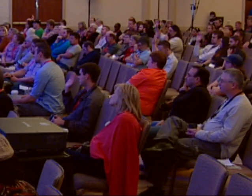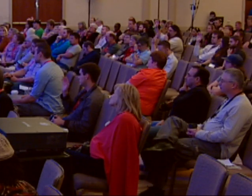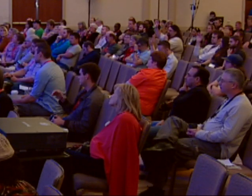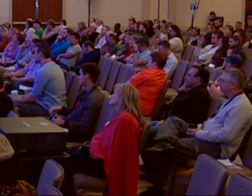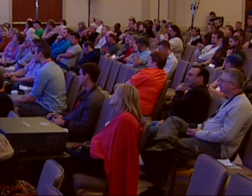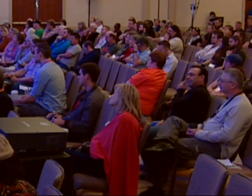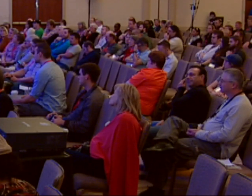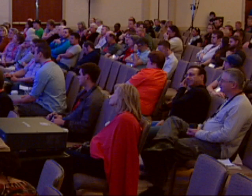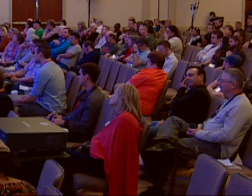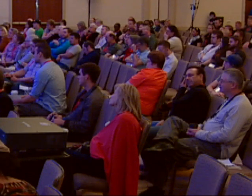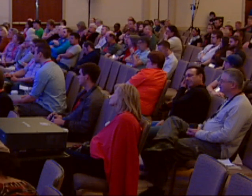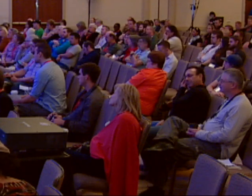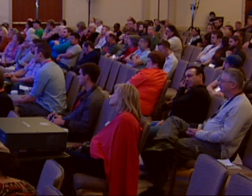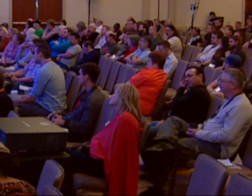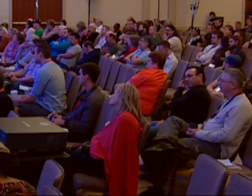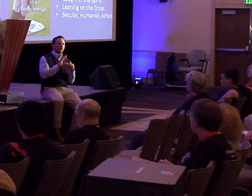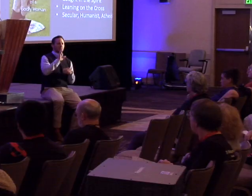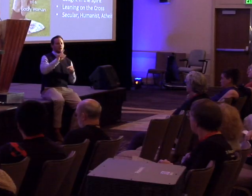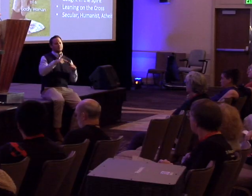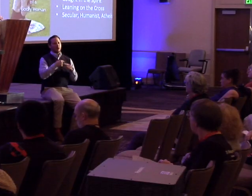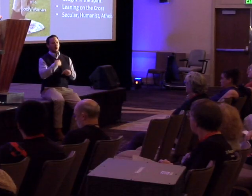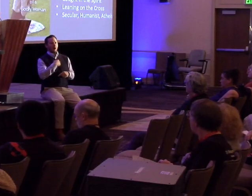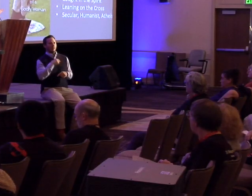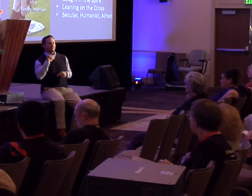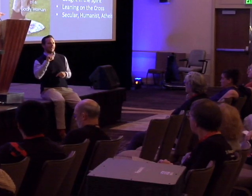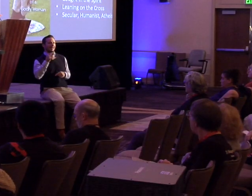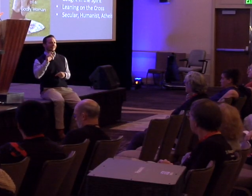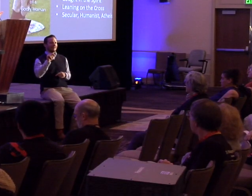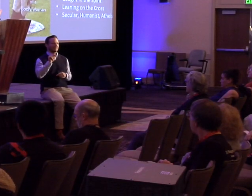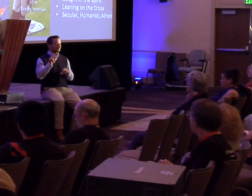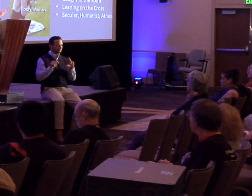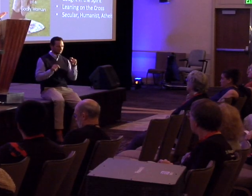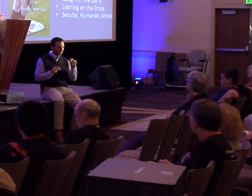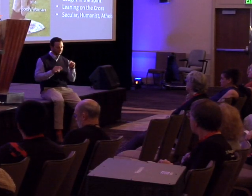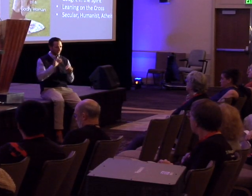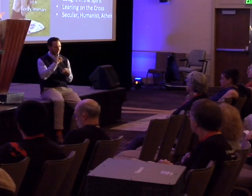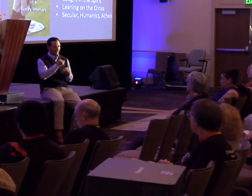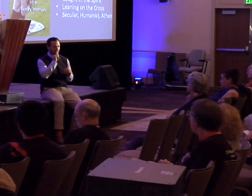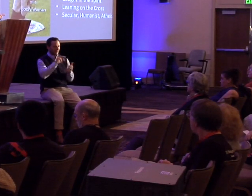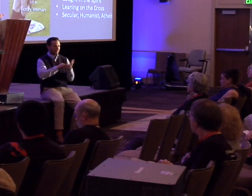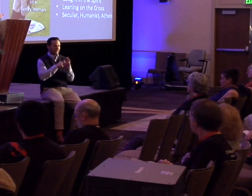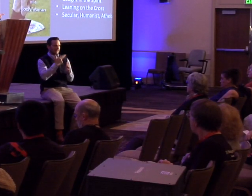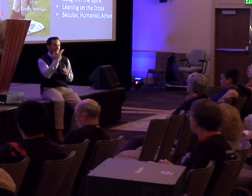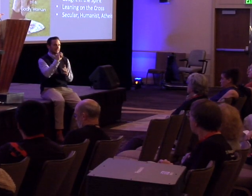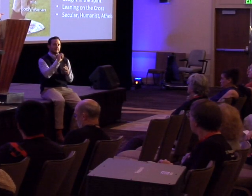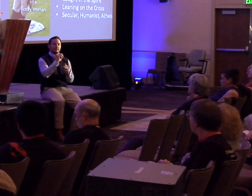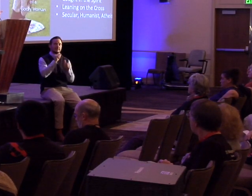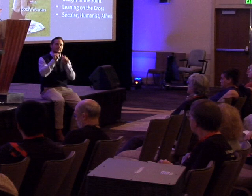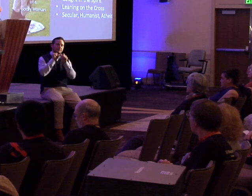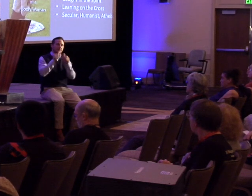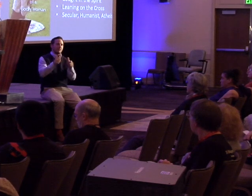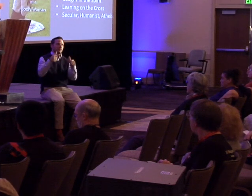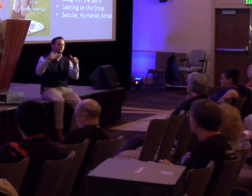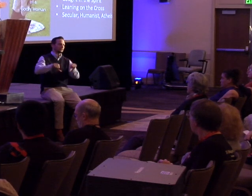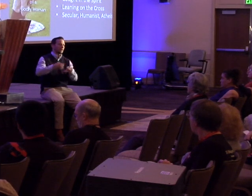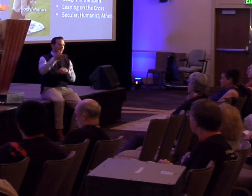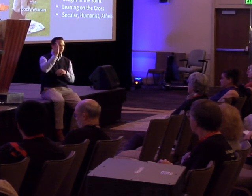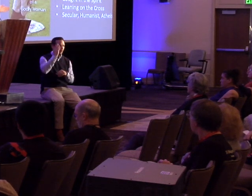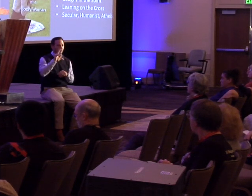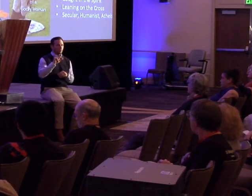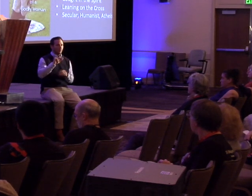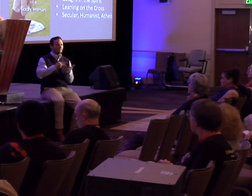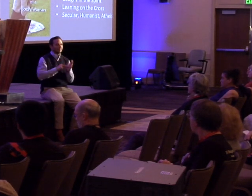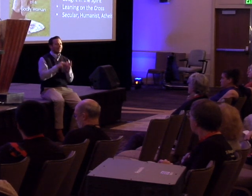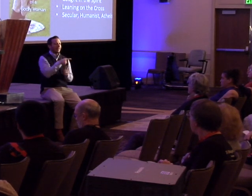a few people. Okay. Here's what he means. He doesn't mean he used to reject a belief in God. He means he